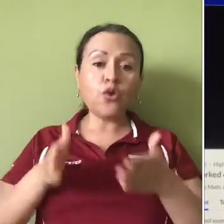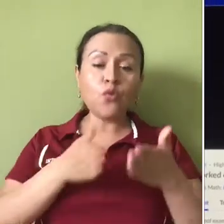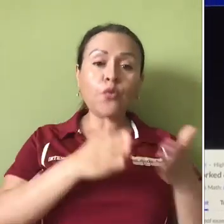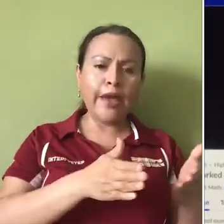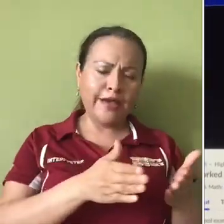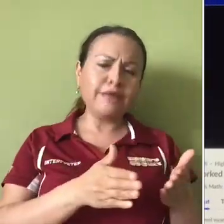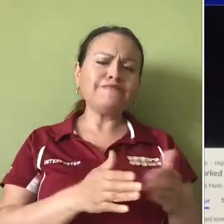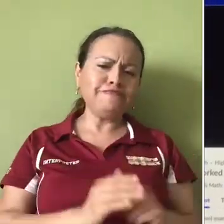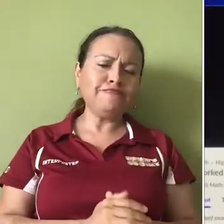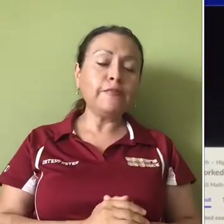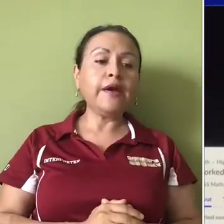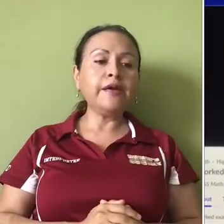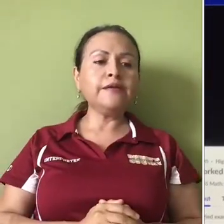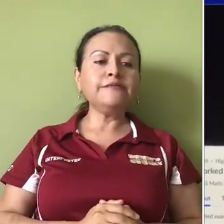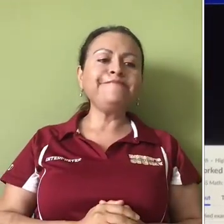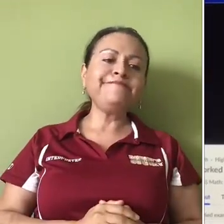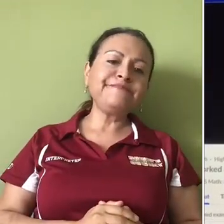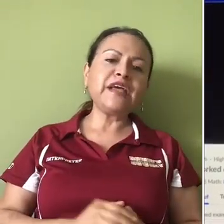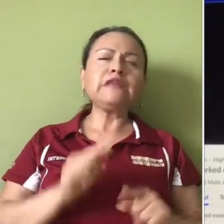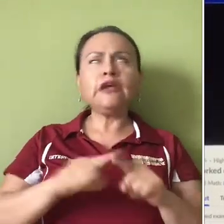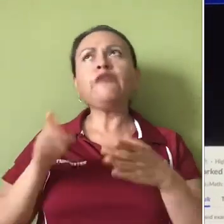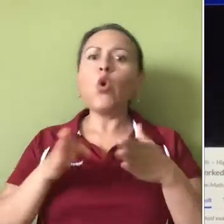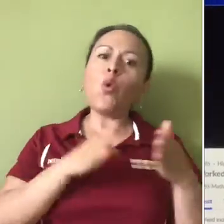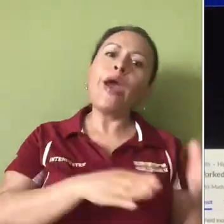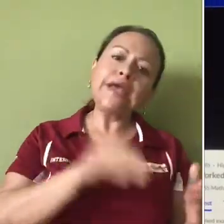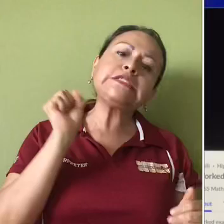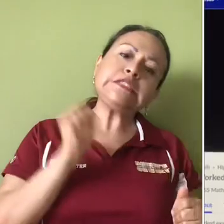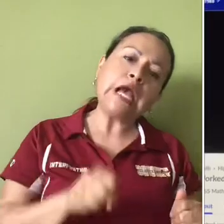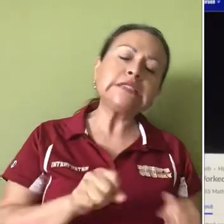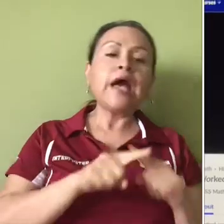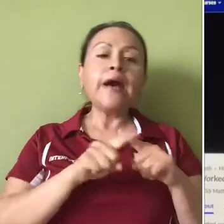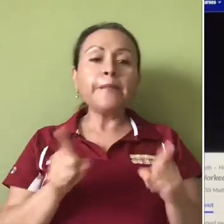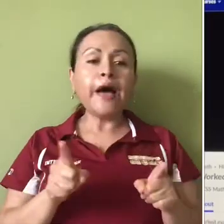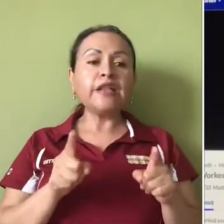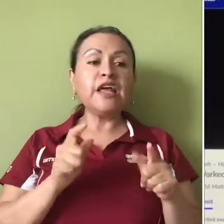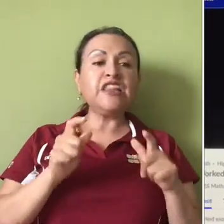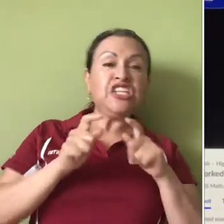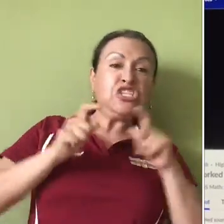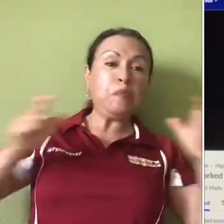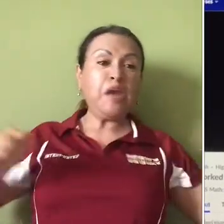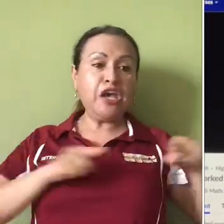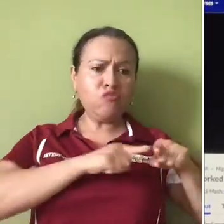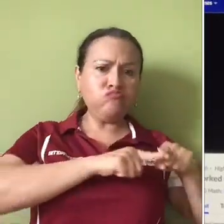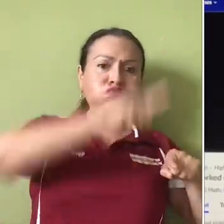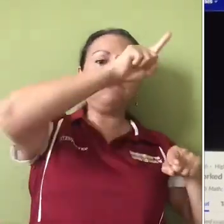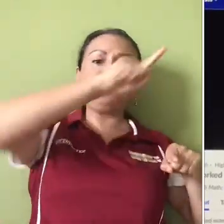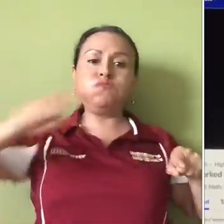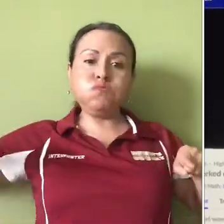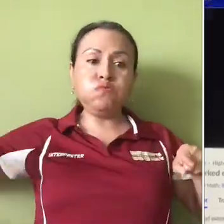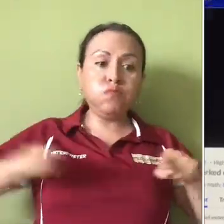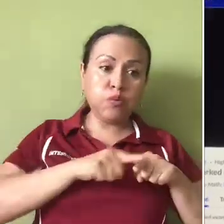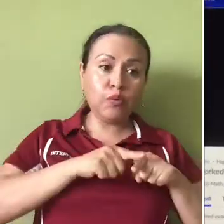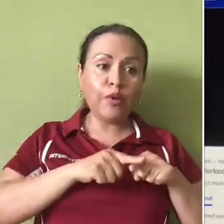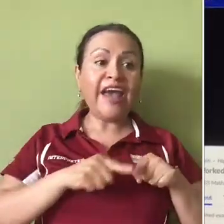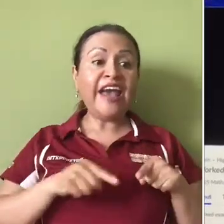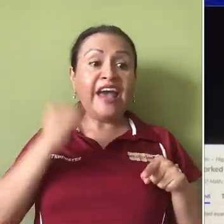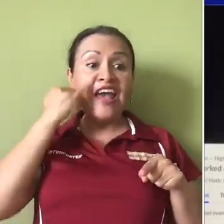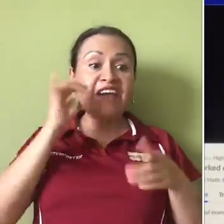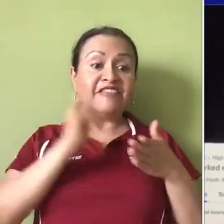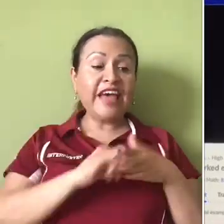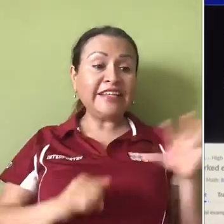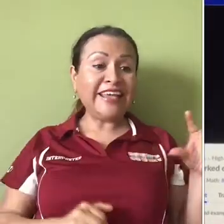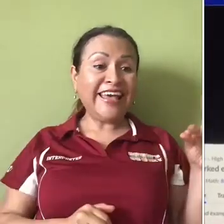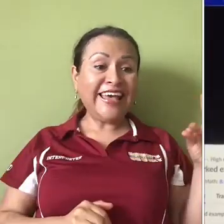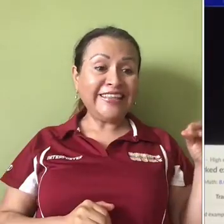have said, and actually there's a ton of ways we could have done this. We could have looked at this big triangle over here. We could have said, look, if this is 90 degrees over here, this